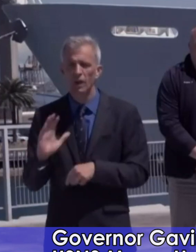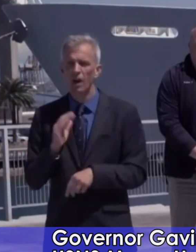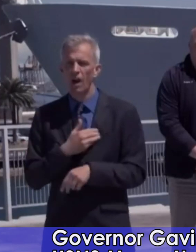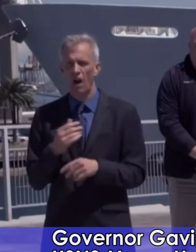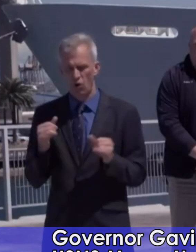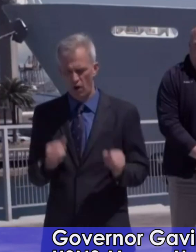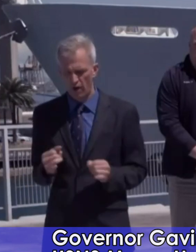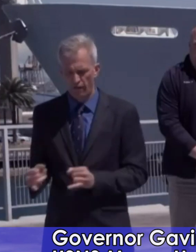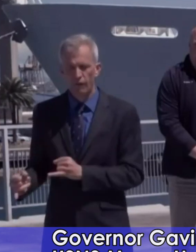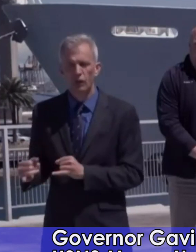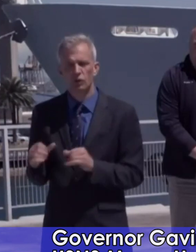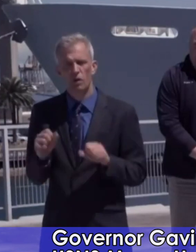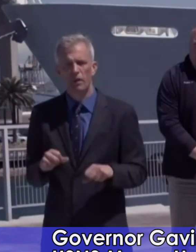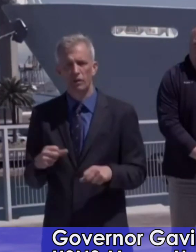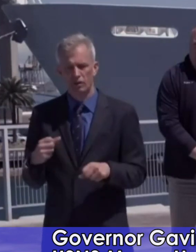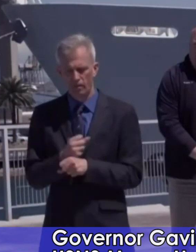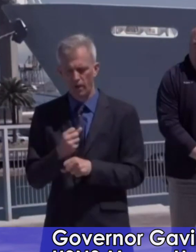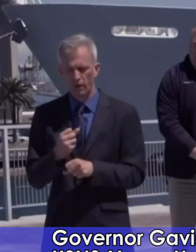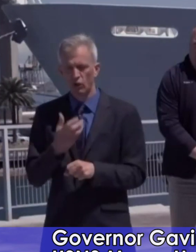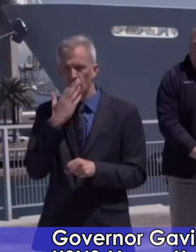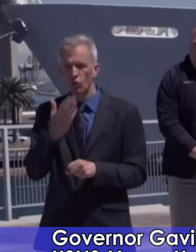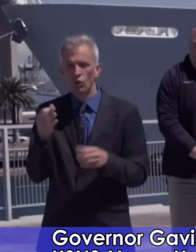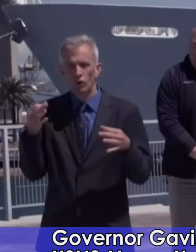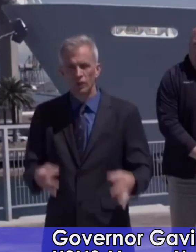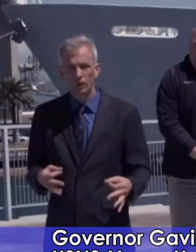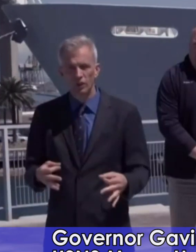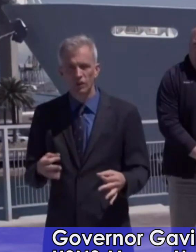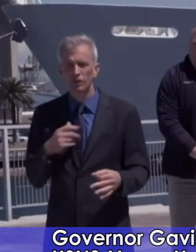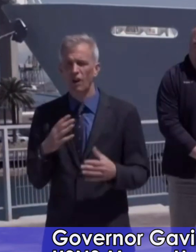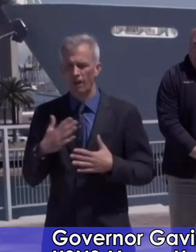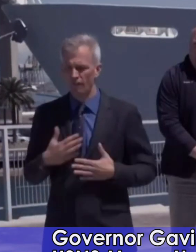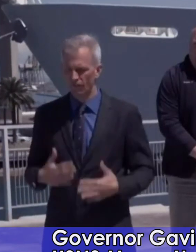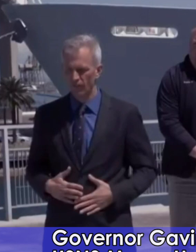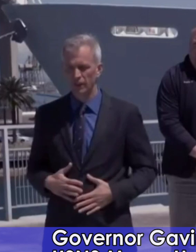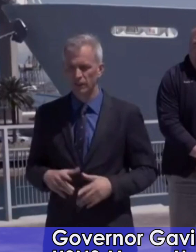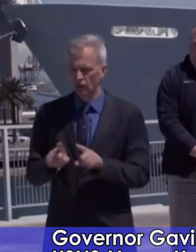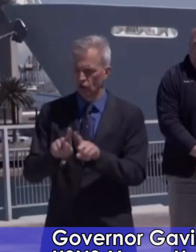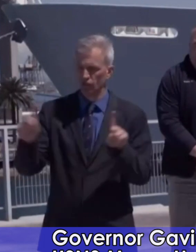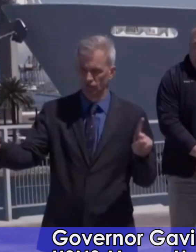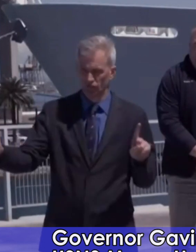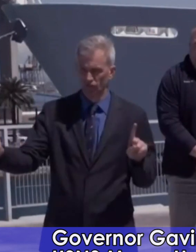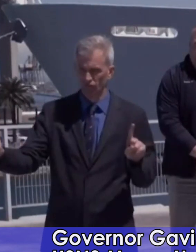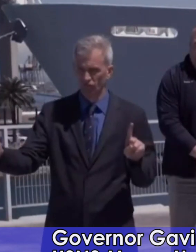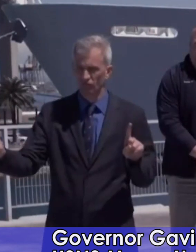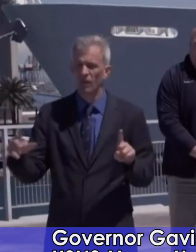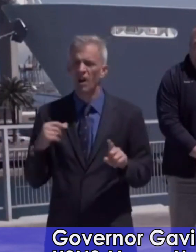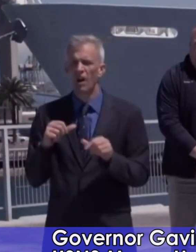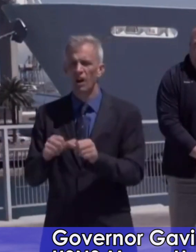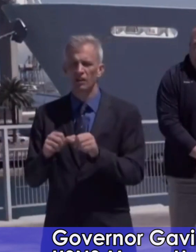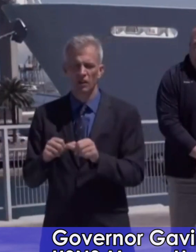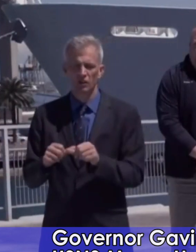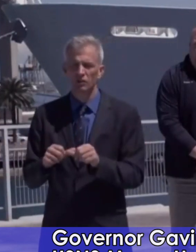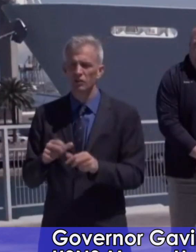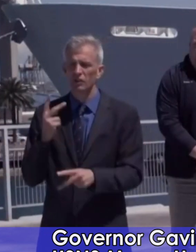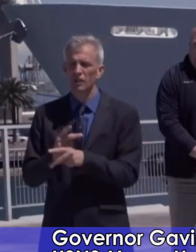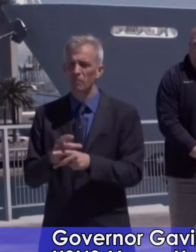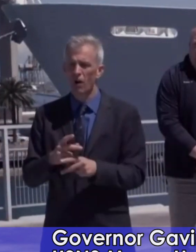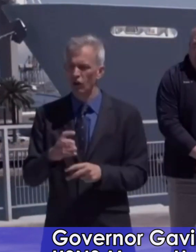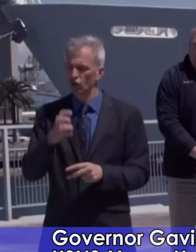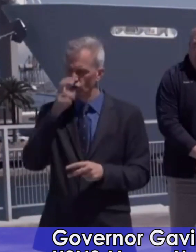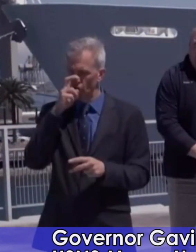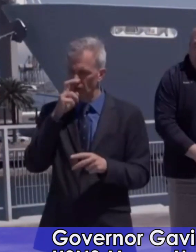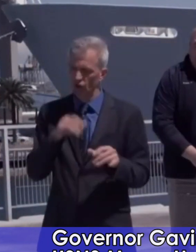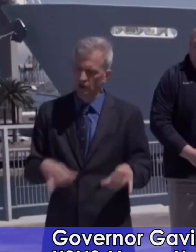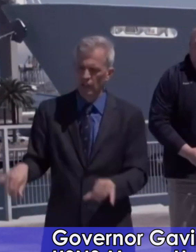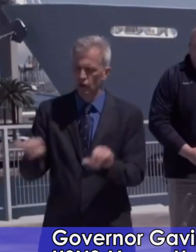to continue to make good decisions on physical distancing and continue to maintain our strict standards in the state